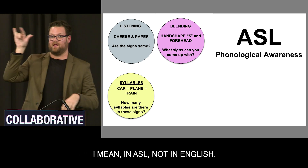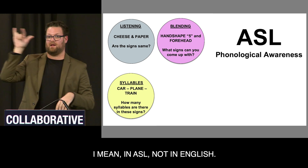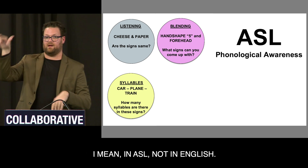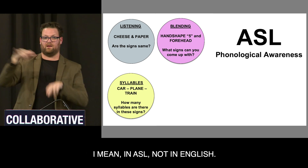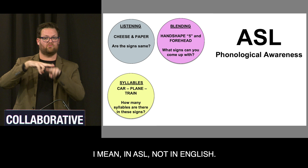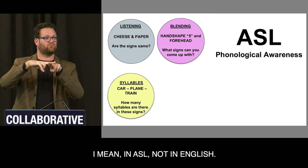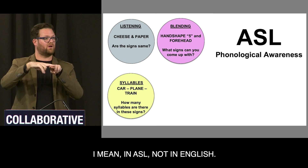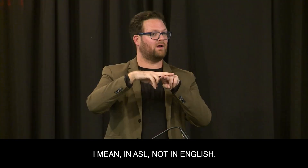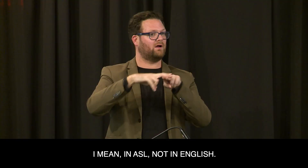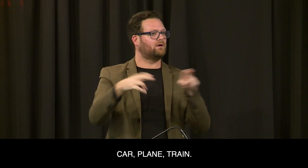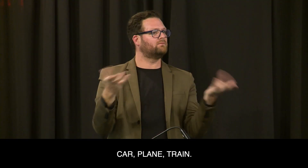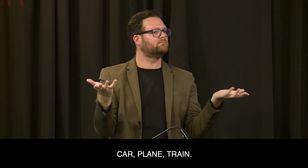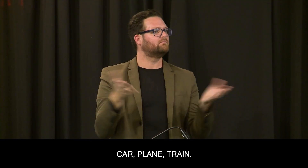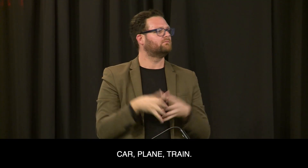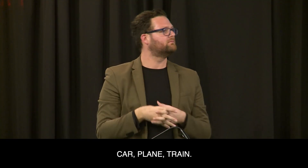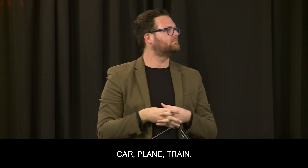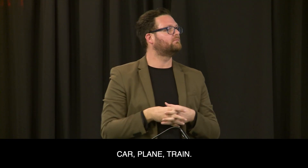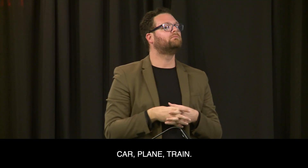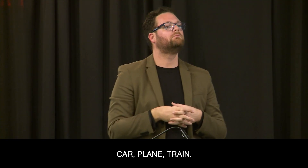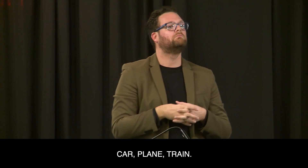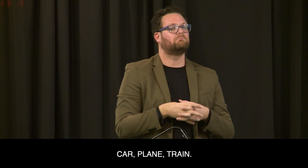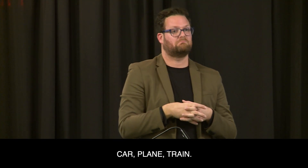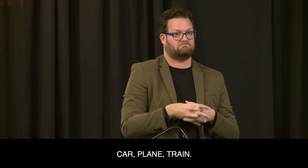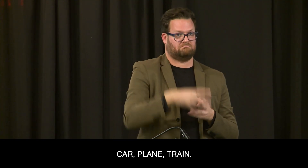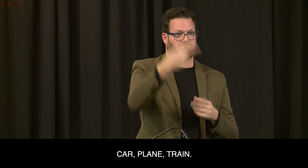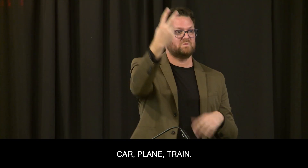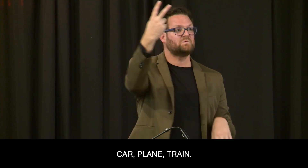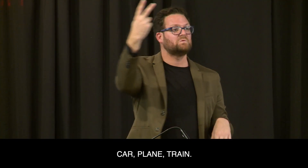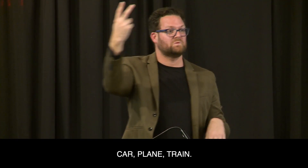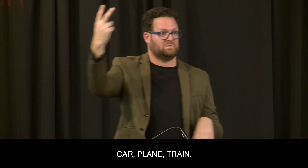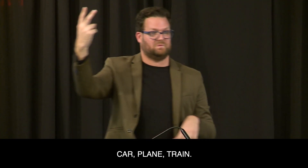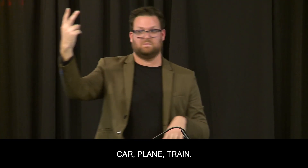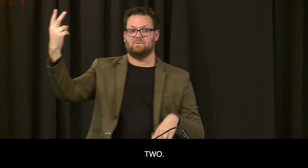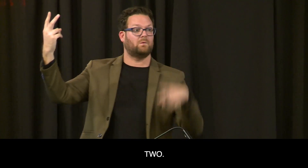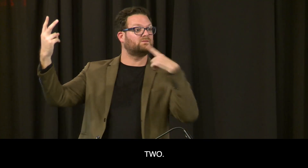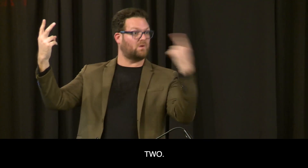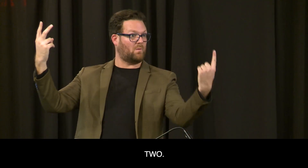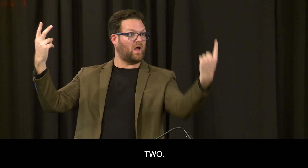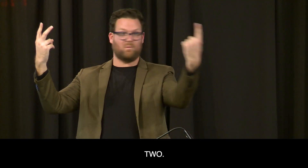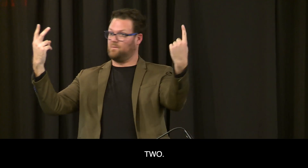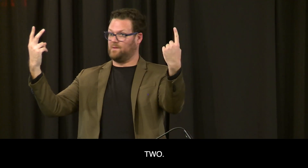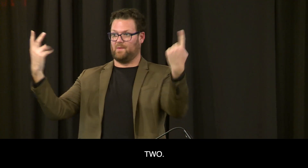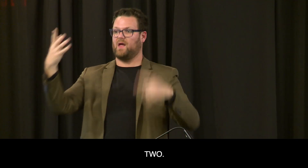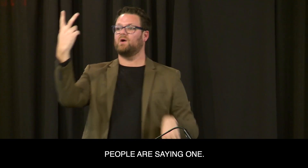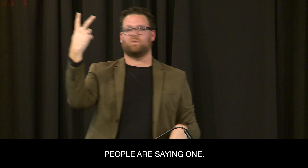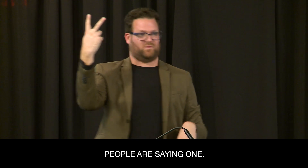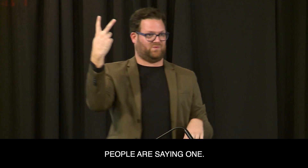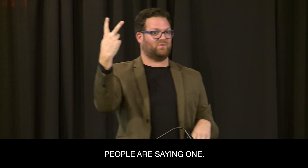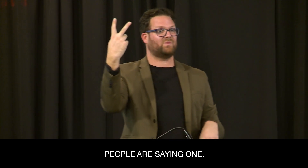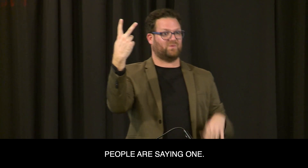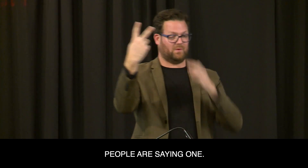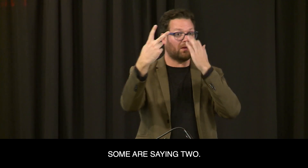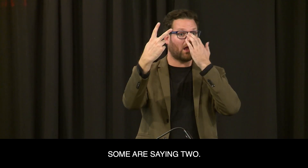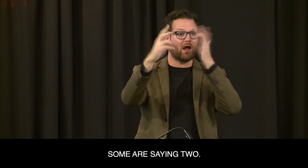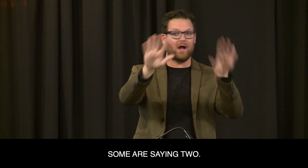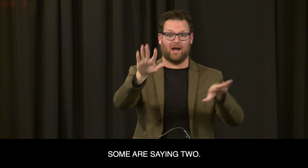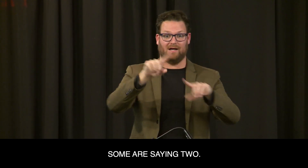in English. Car, plane, train. 2. So people are saying 1. Some are saying